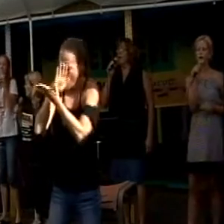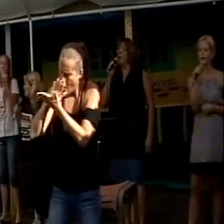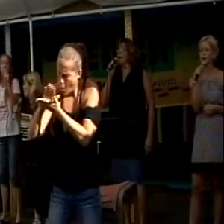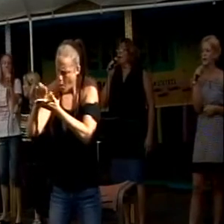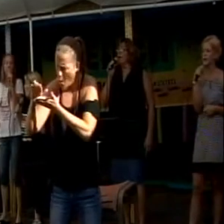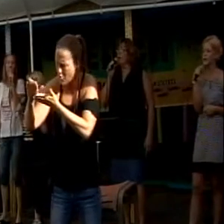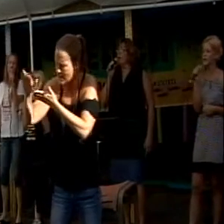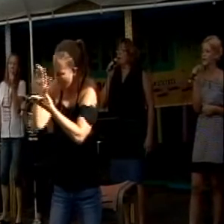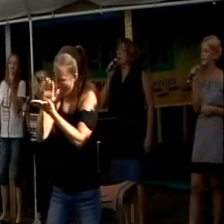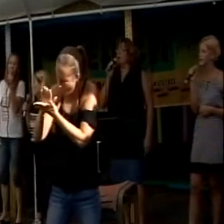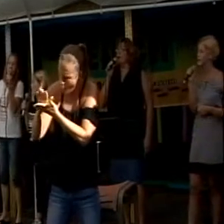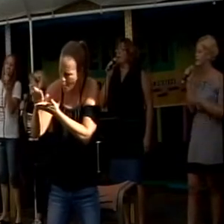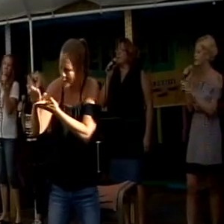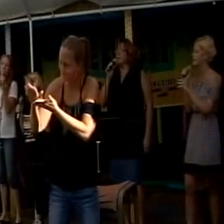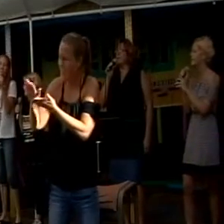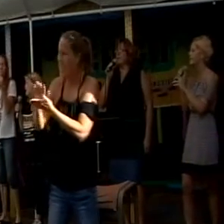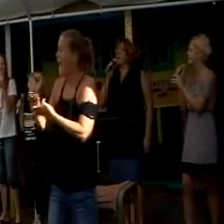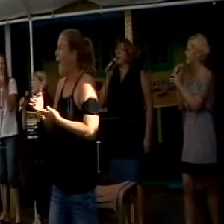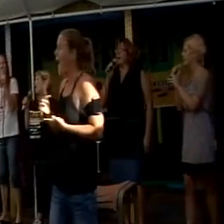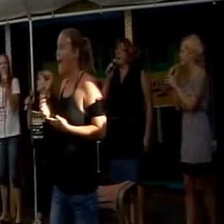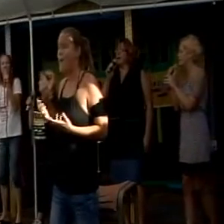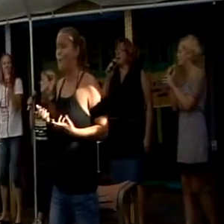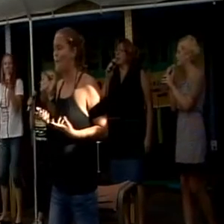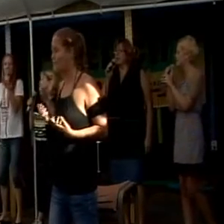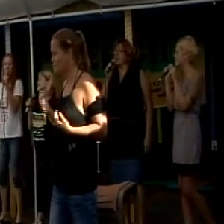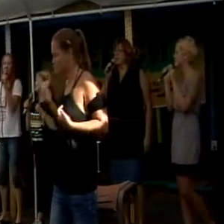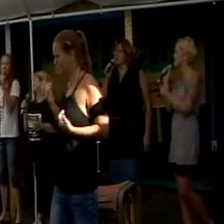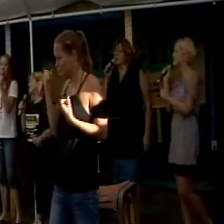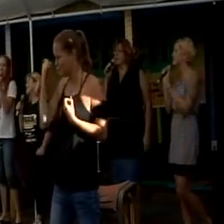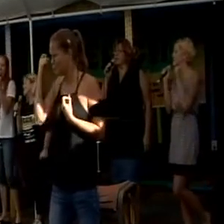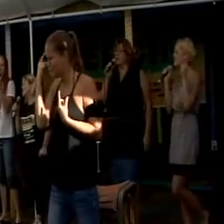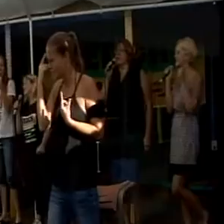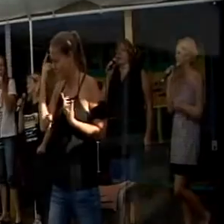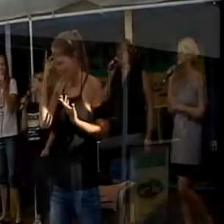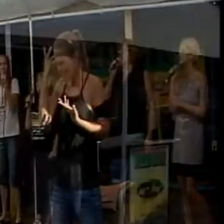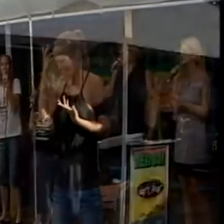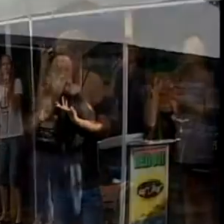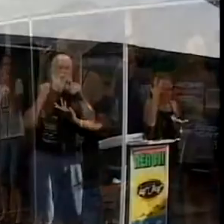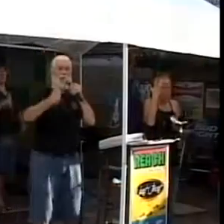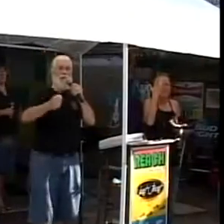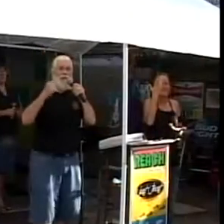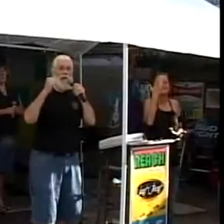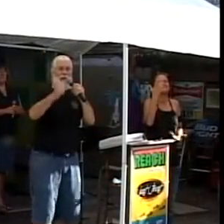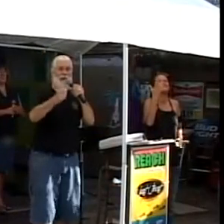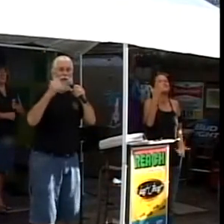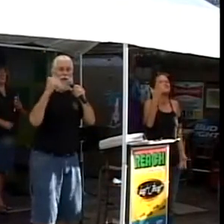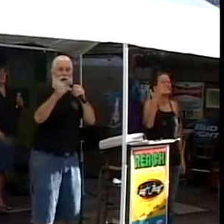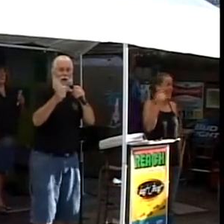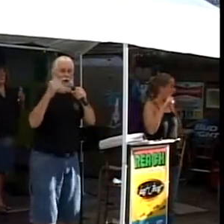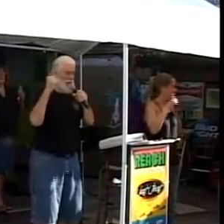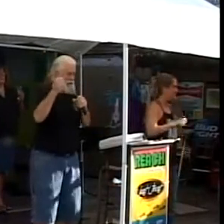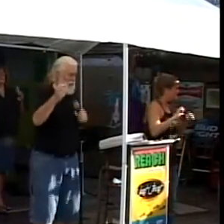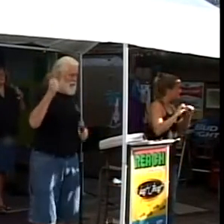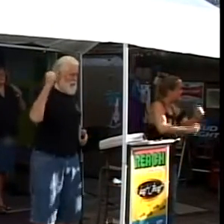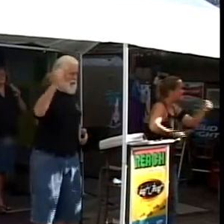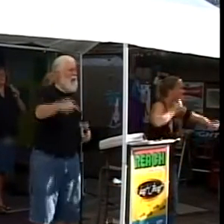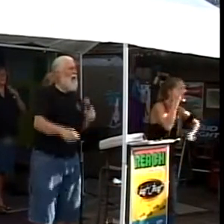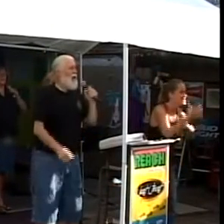Holy, holy, holy, I want to see you. I need you to keep singing real